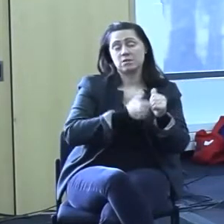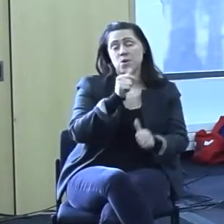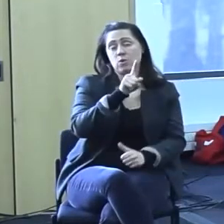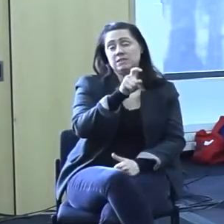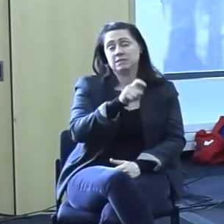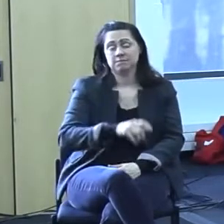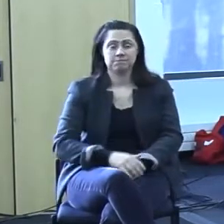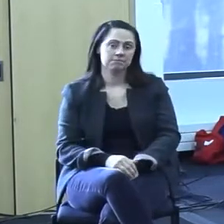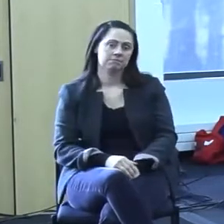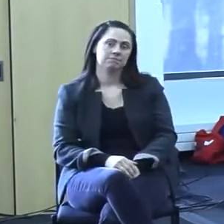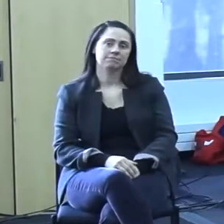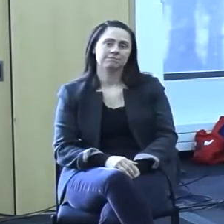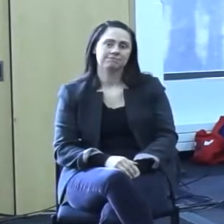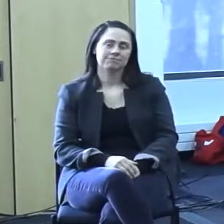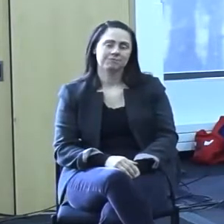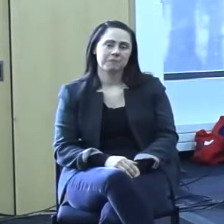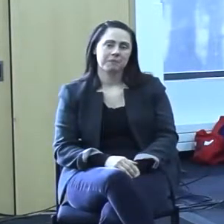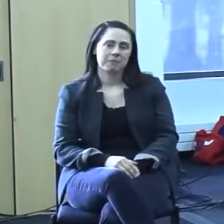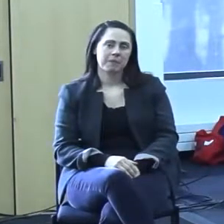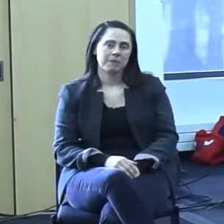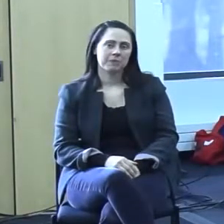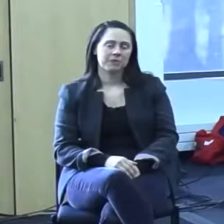most?